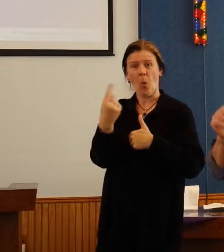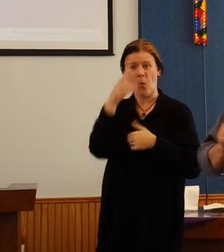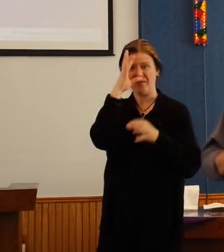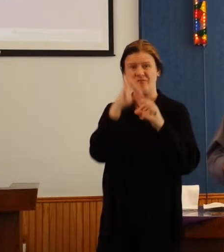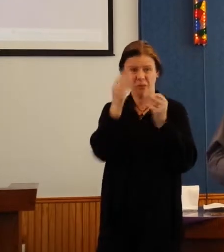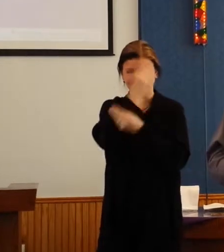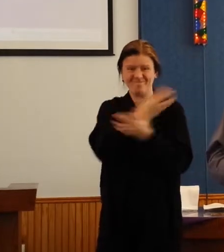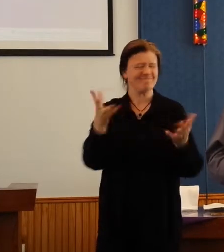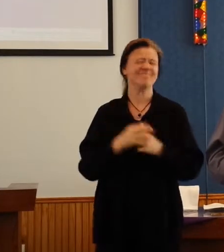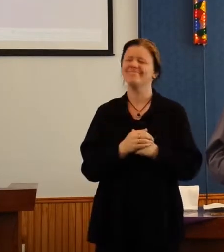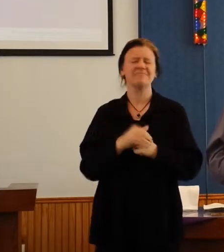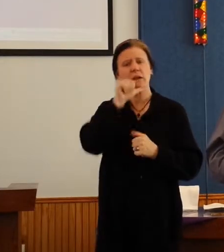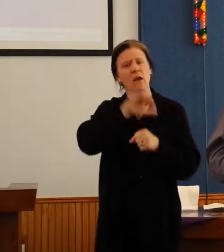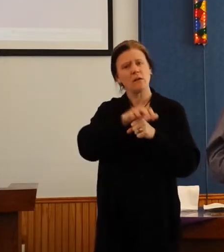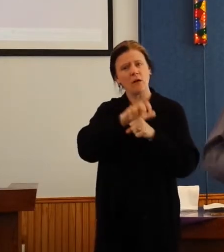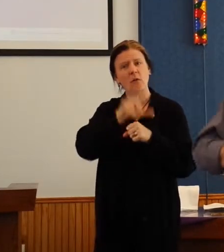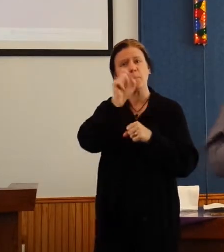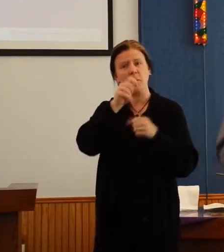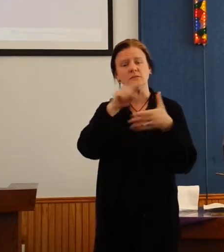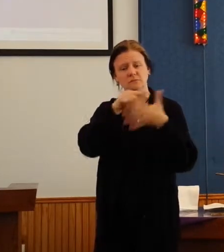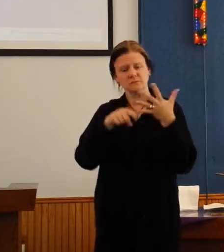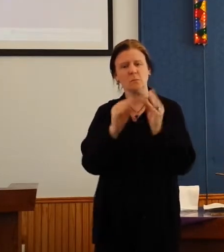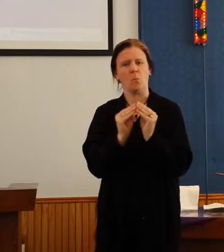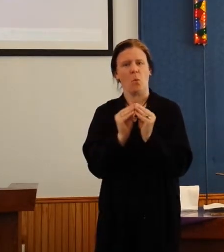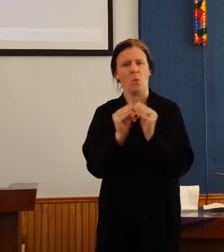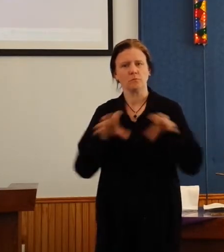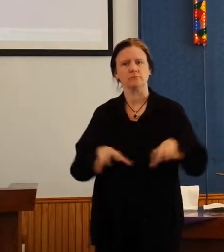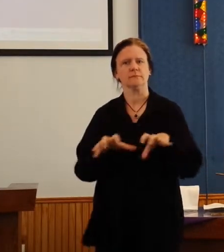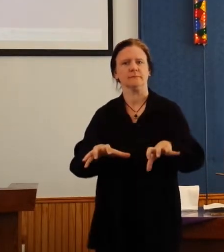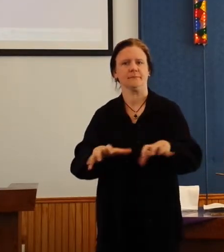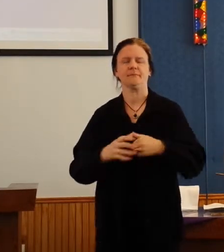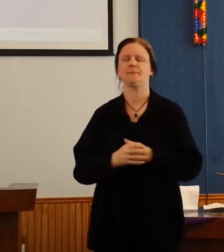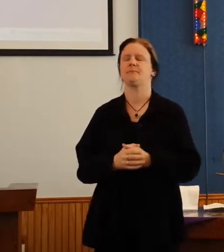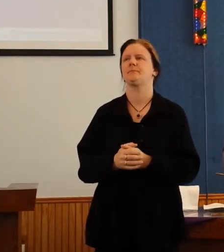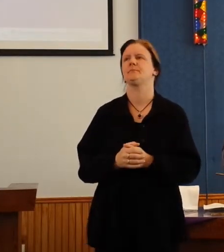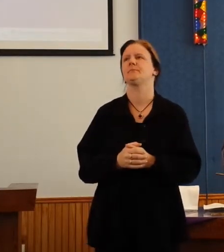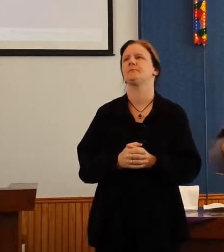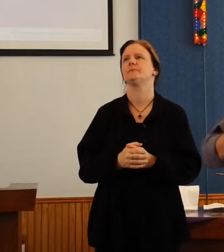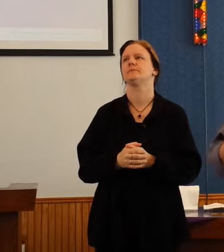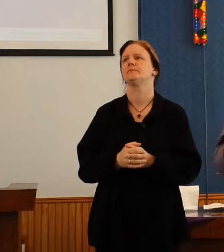our belief. As we see from today's gospel,